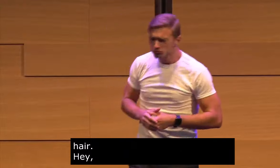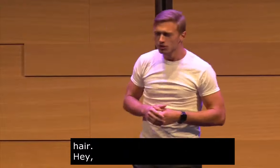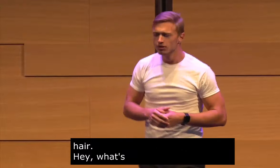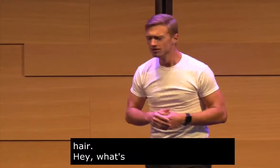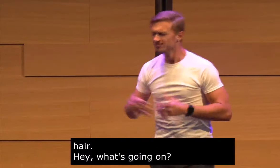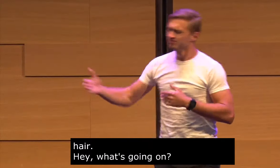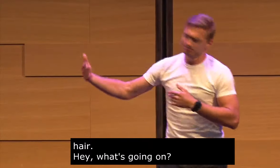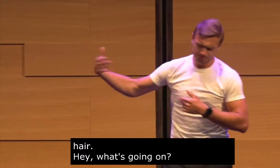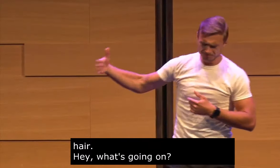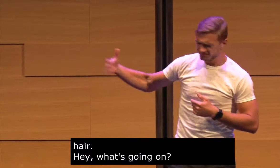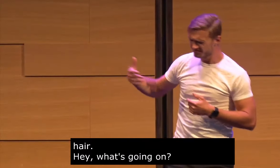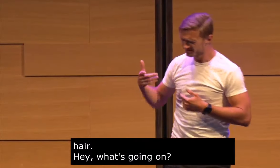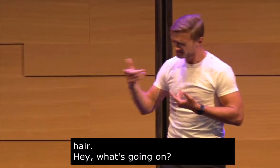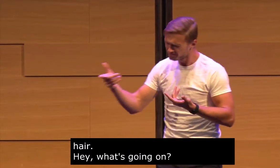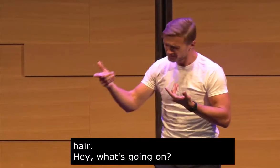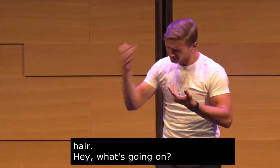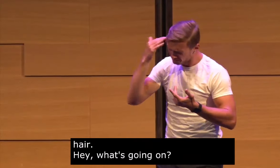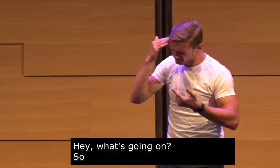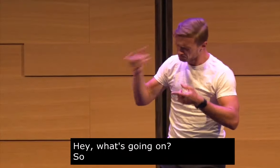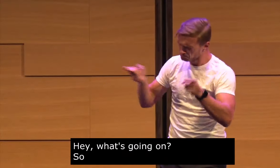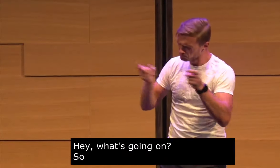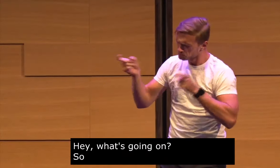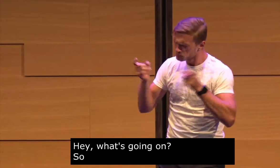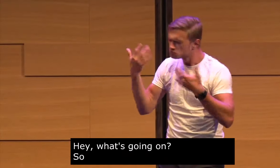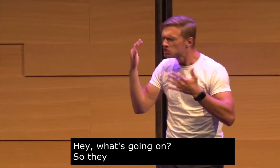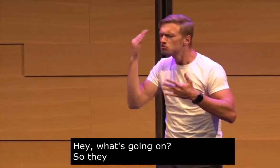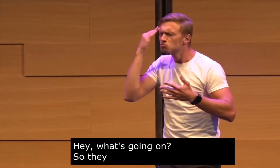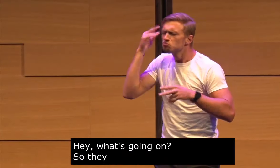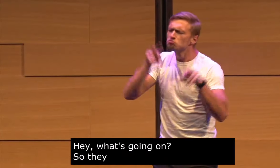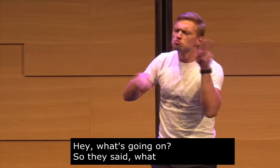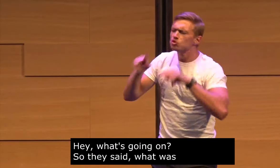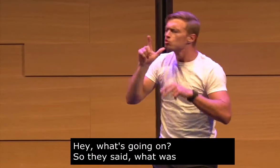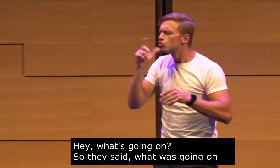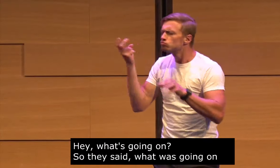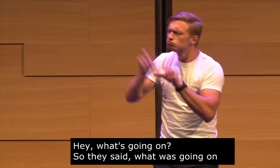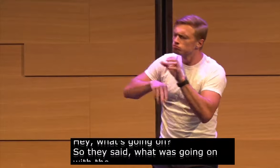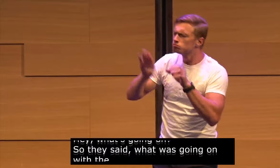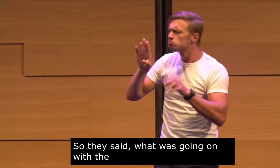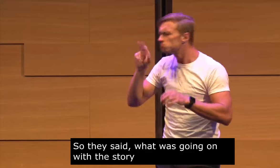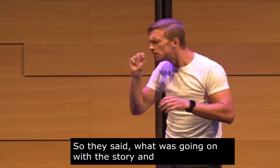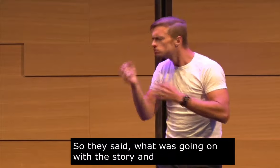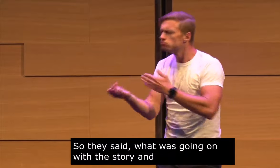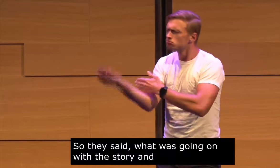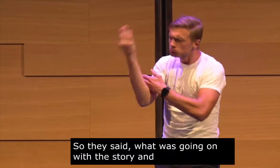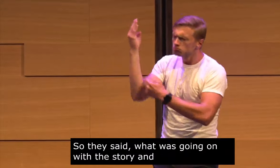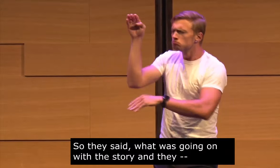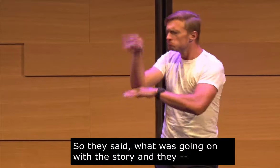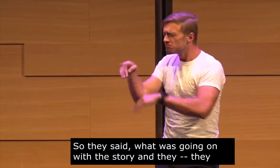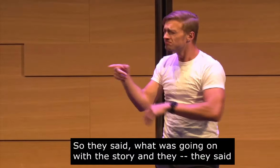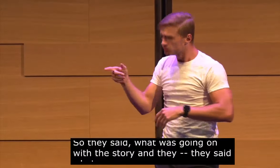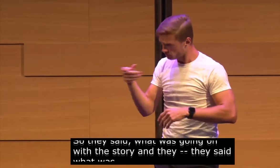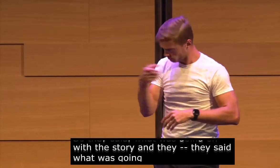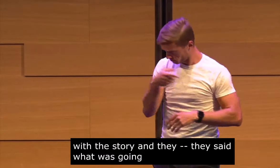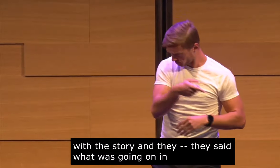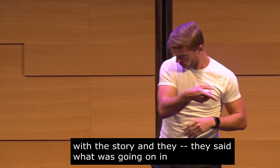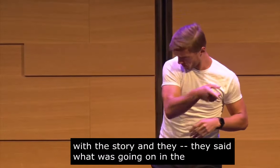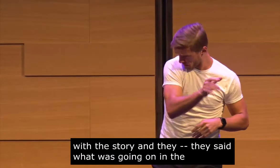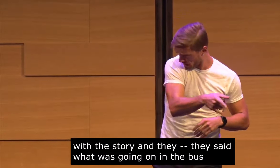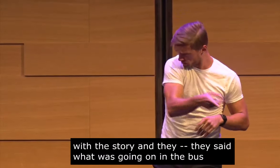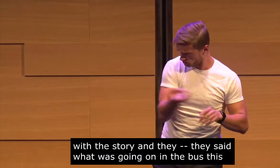Hey, what's going on? So they said, what was going on with the story? And they, you know, they said, what was going on